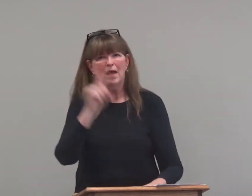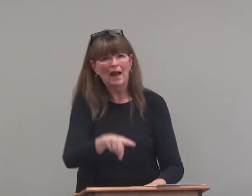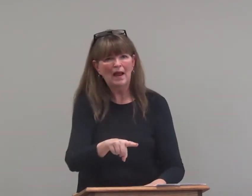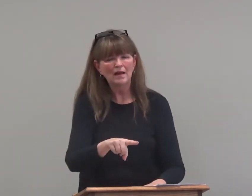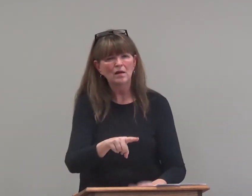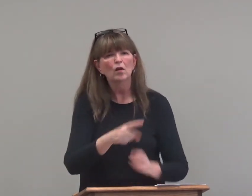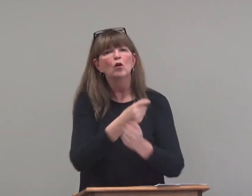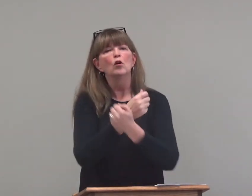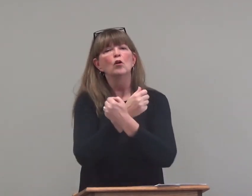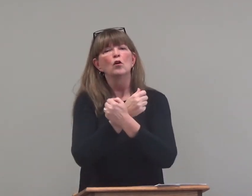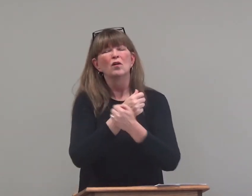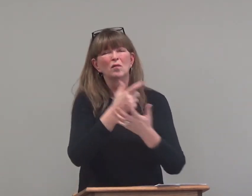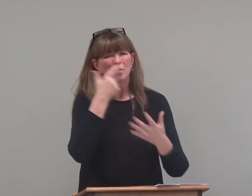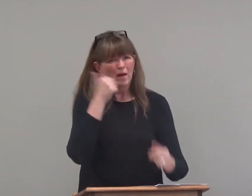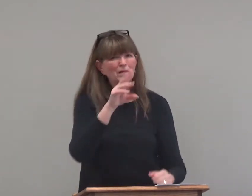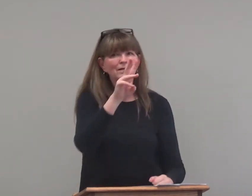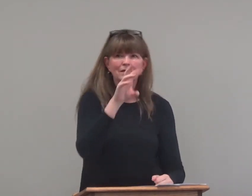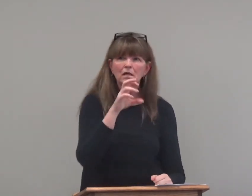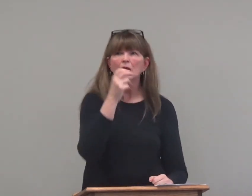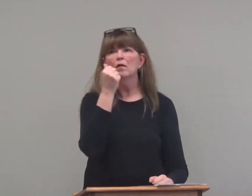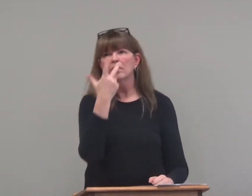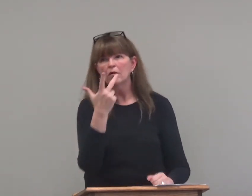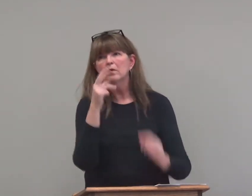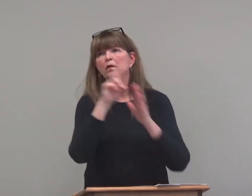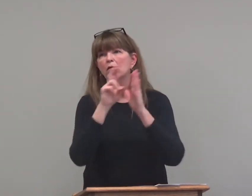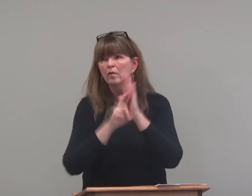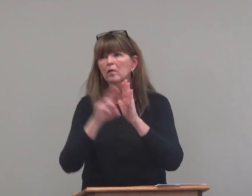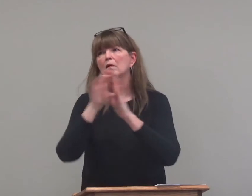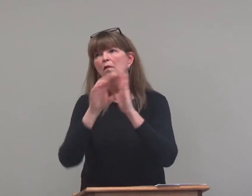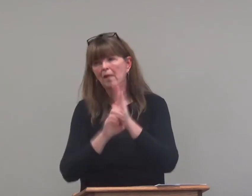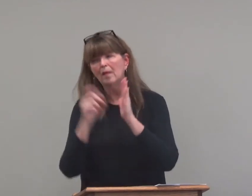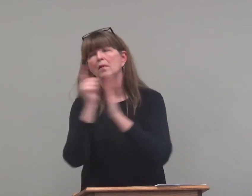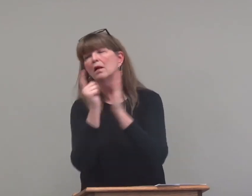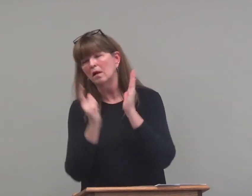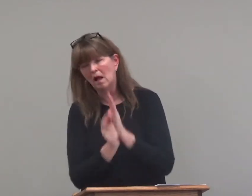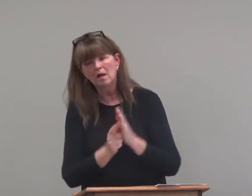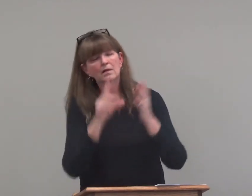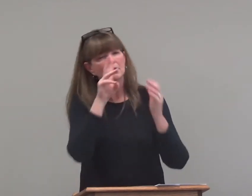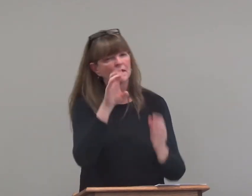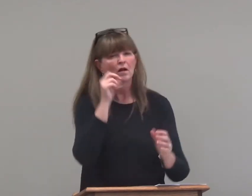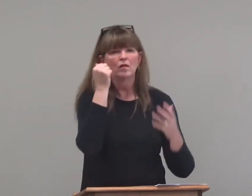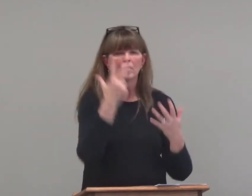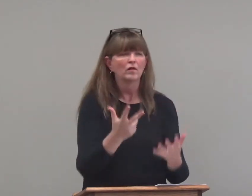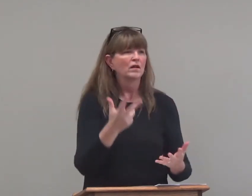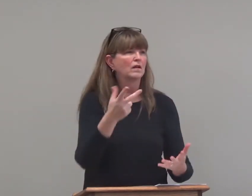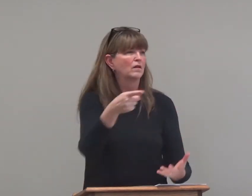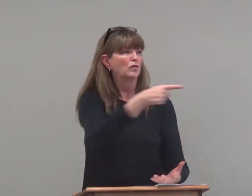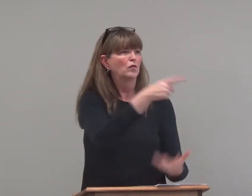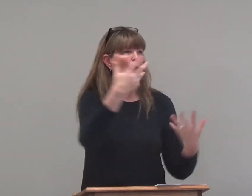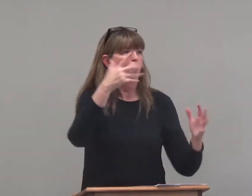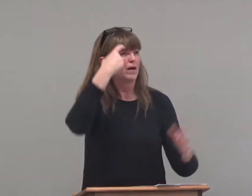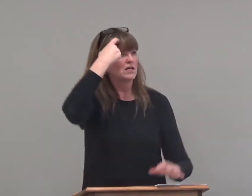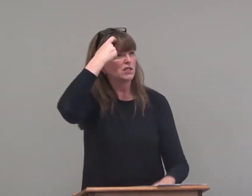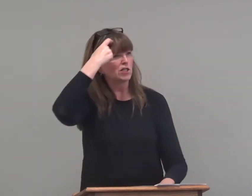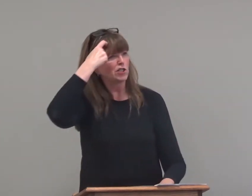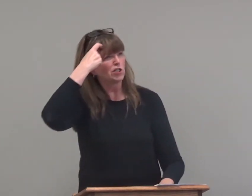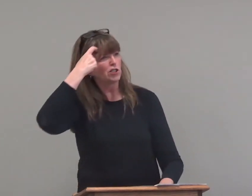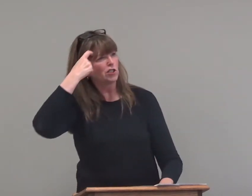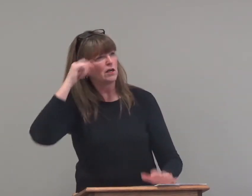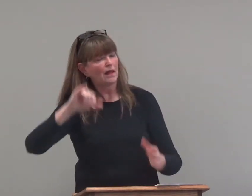Because it all relates to Jesus' commandment. You remember all the 613 rules and regulations and the mitzvahs and all that